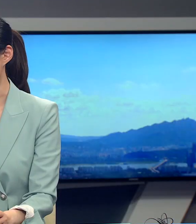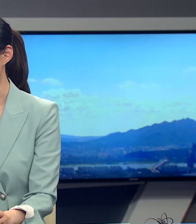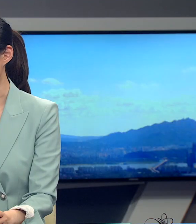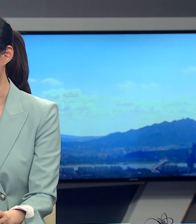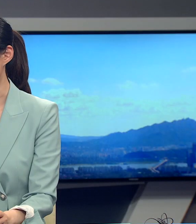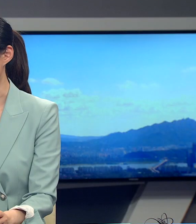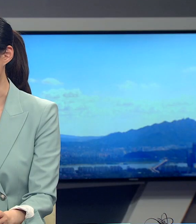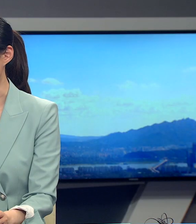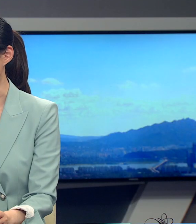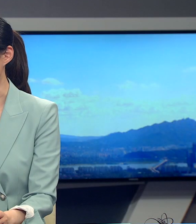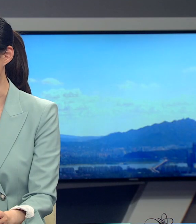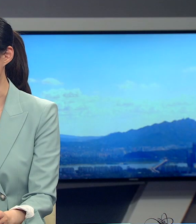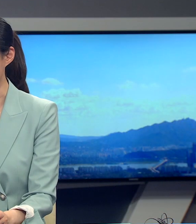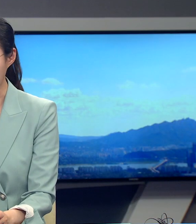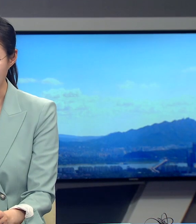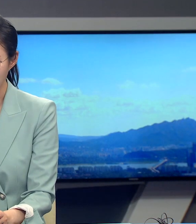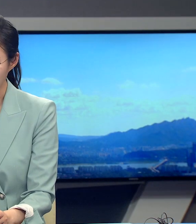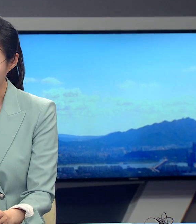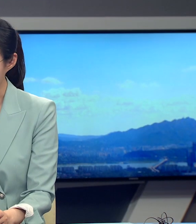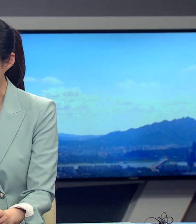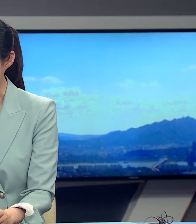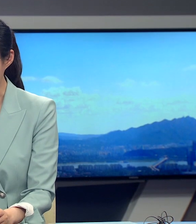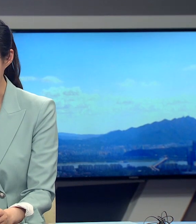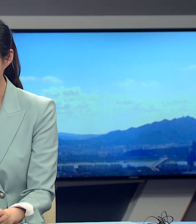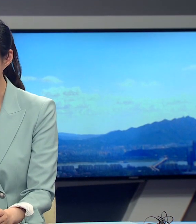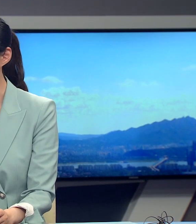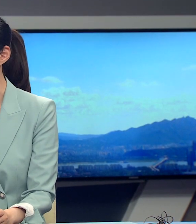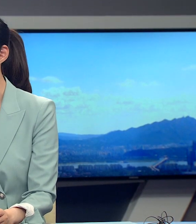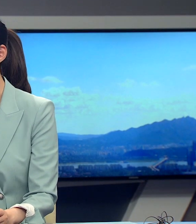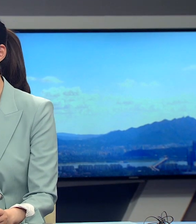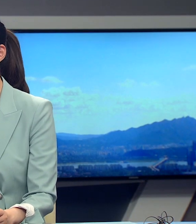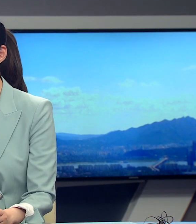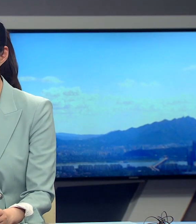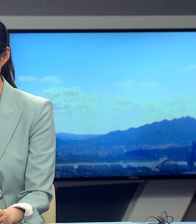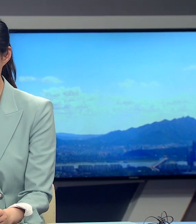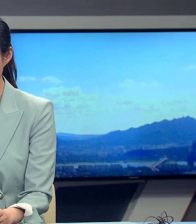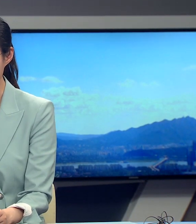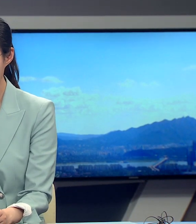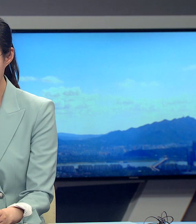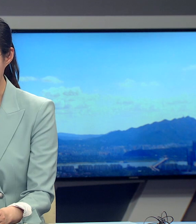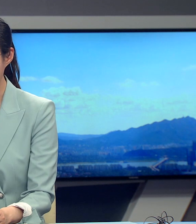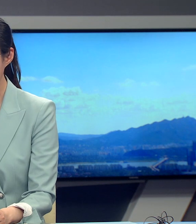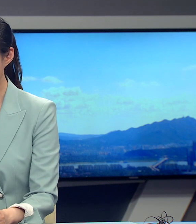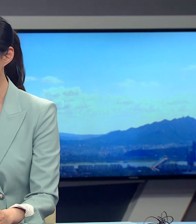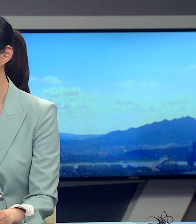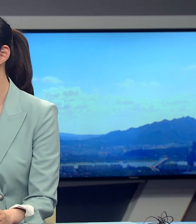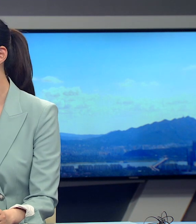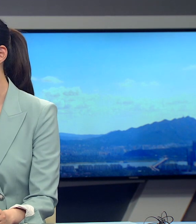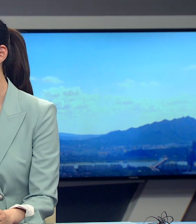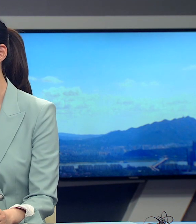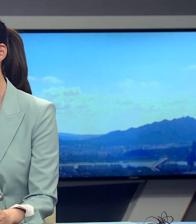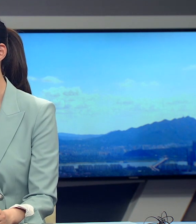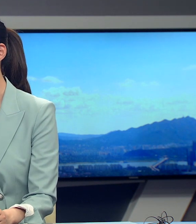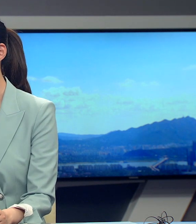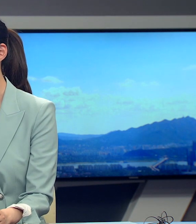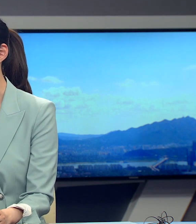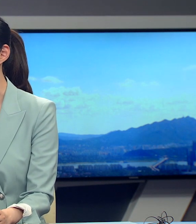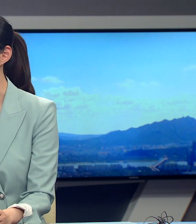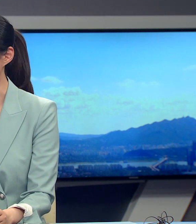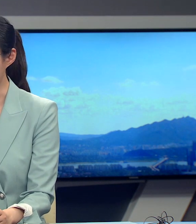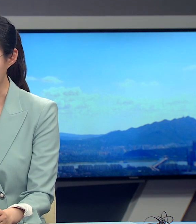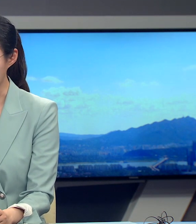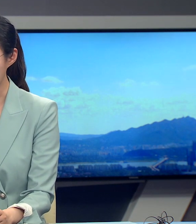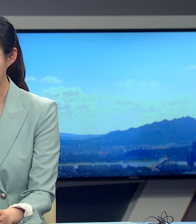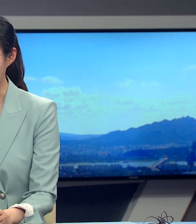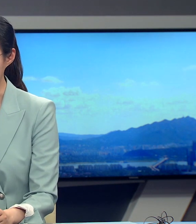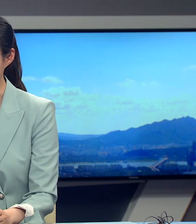expand vaccination and also, you know, have more swift vaccination process. 29 new vaccination centers have